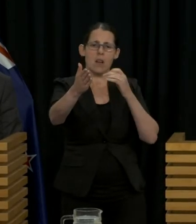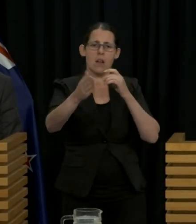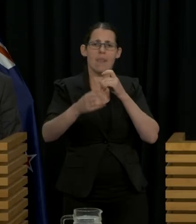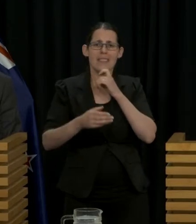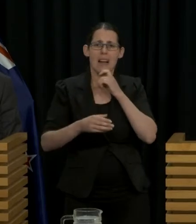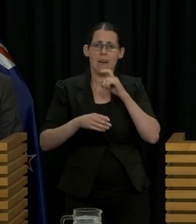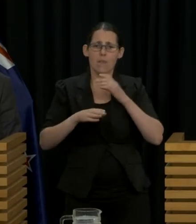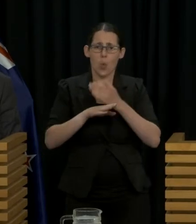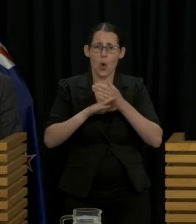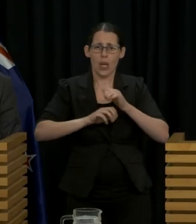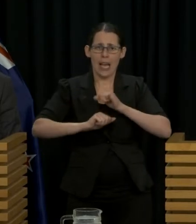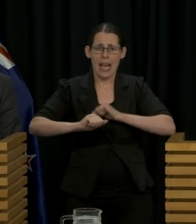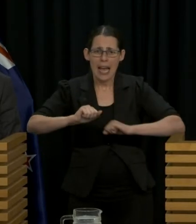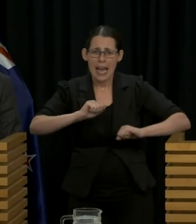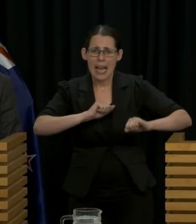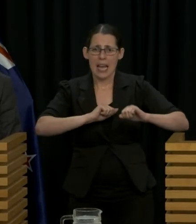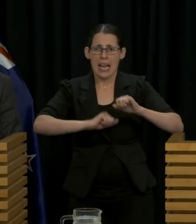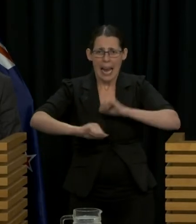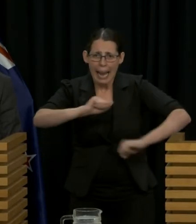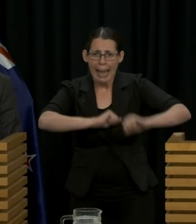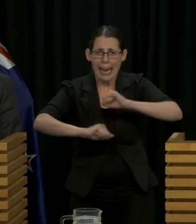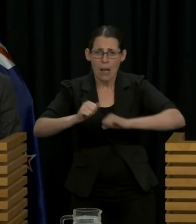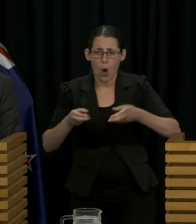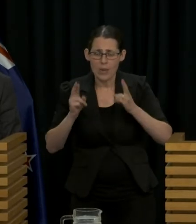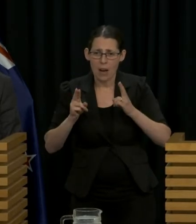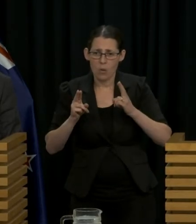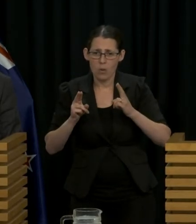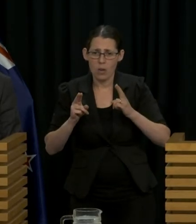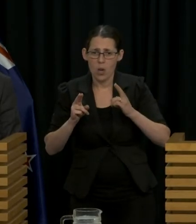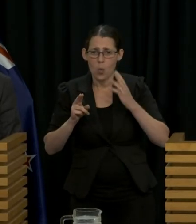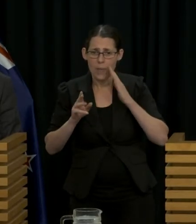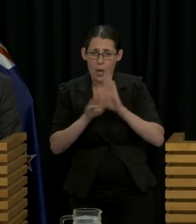to the community at night, to be wearing masks at all times?